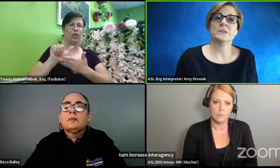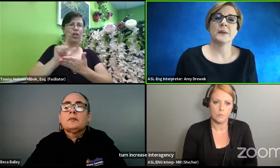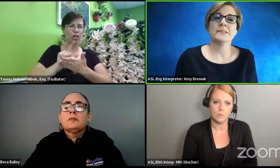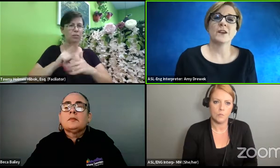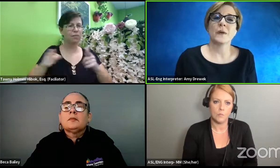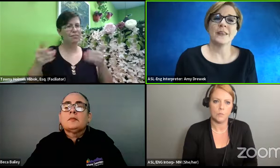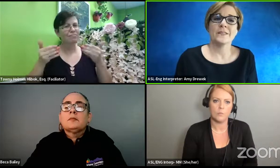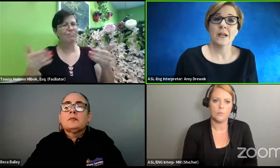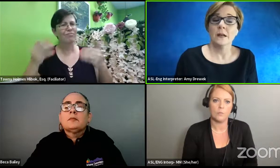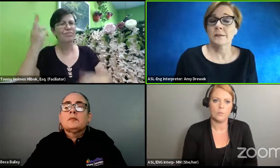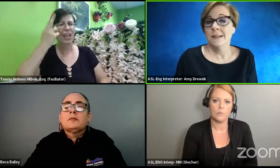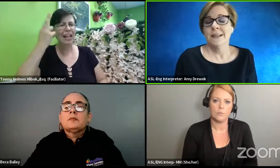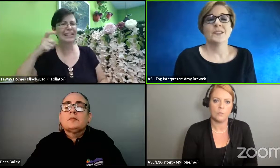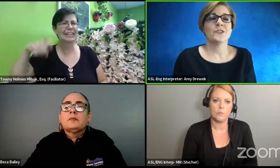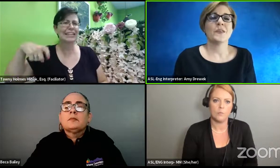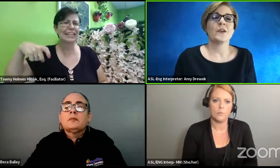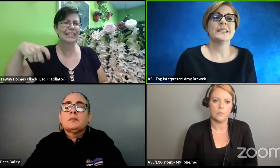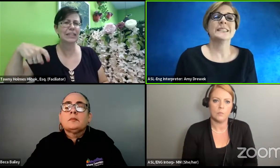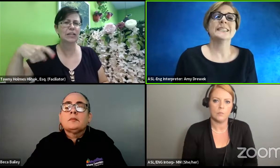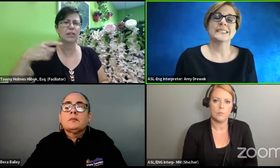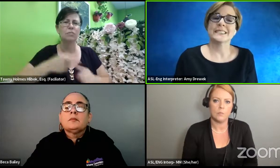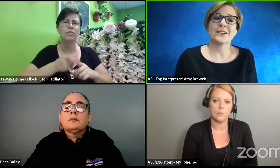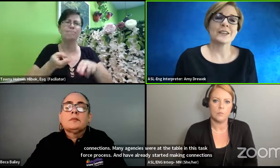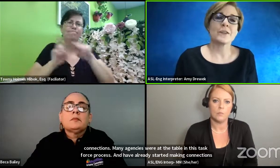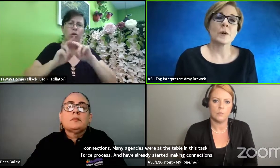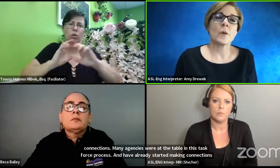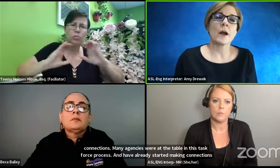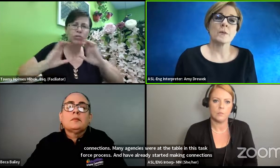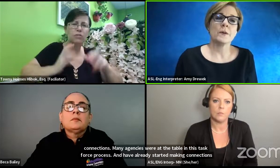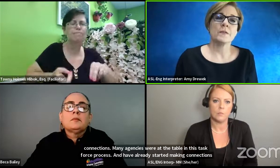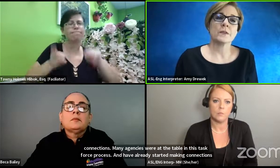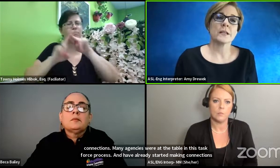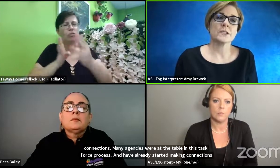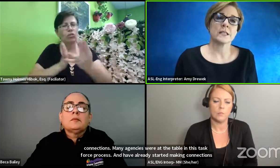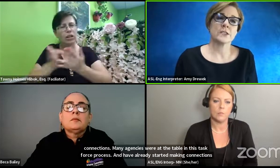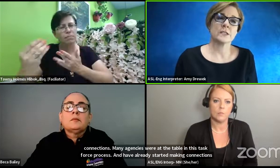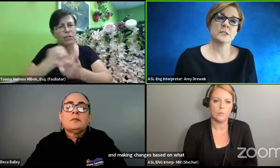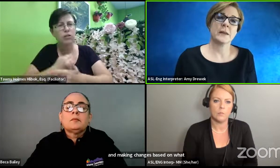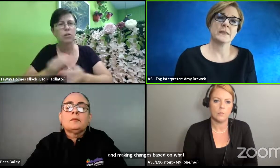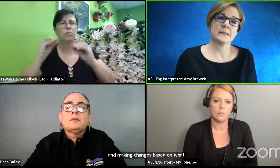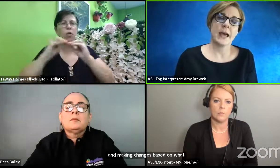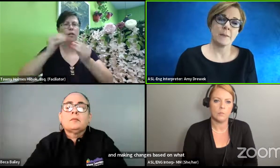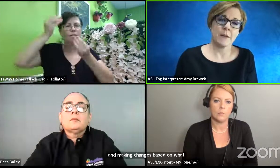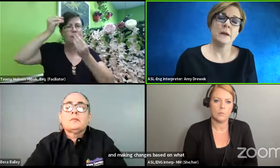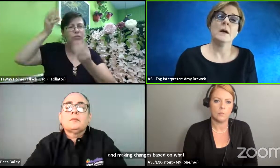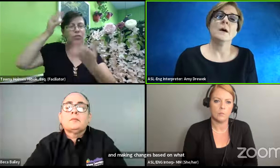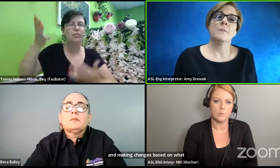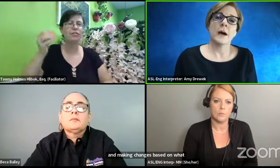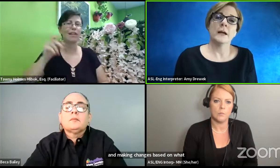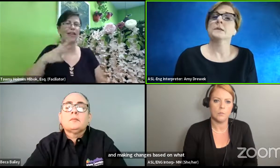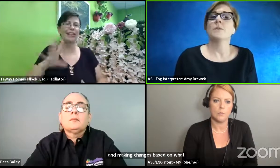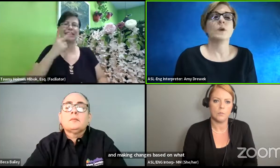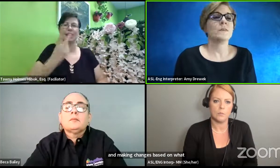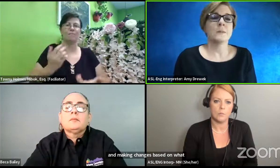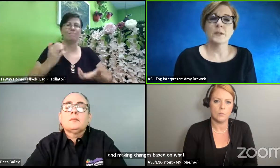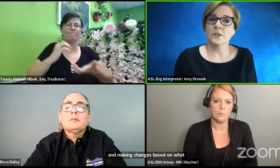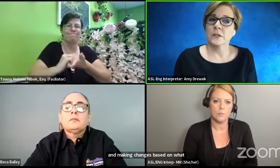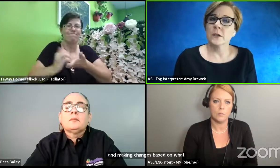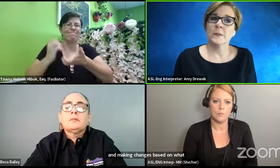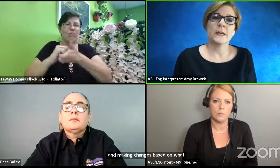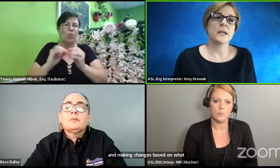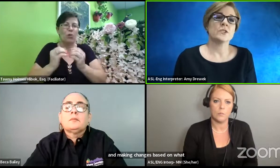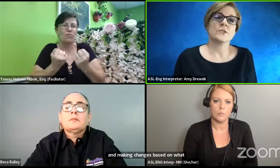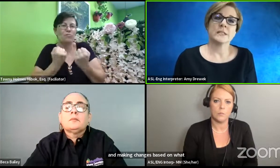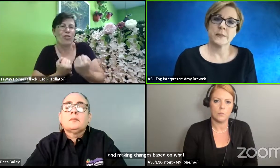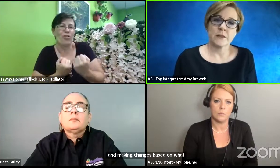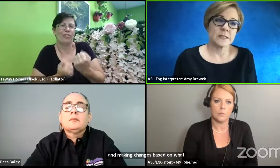making changes based on what they've done. So there isn't necessarily a requirement for legislation to make this happen, but more